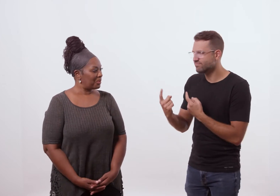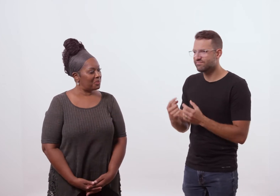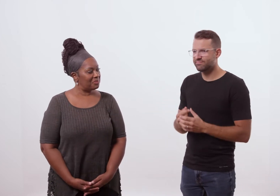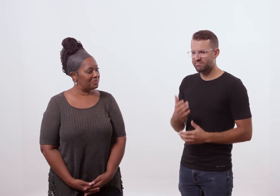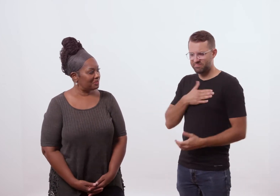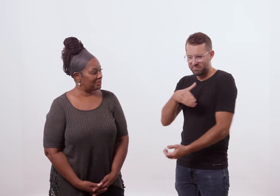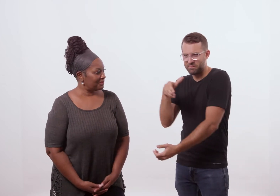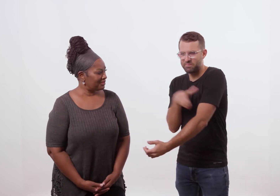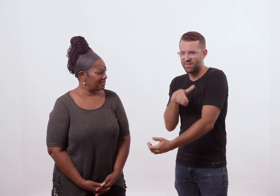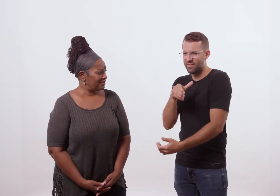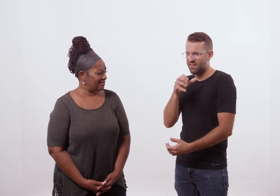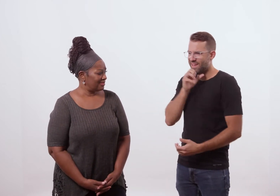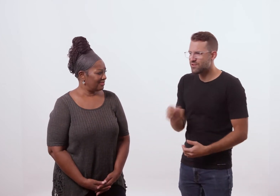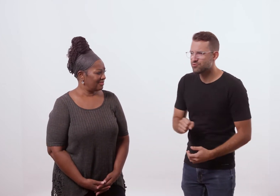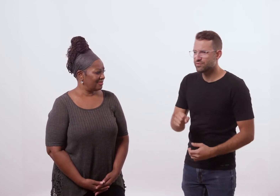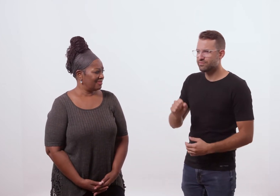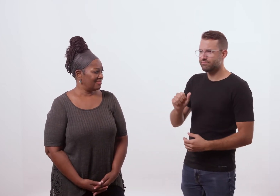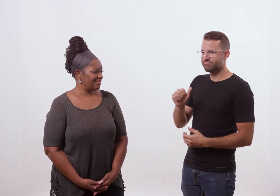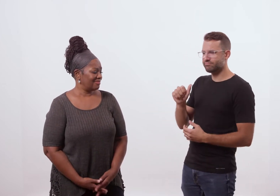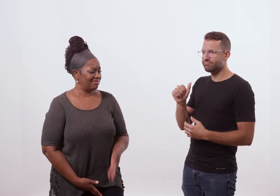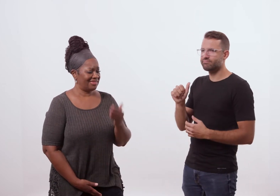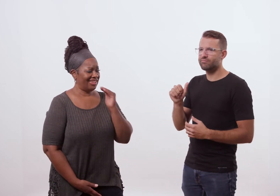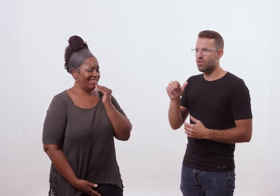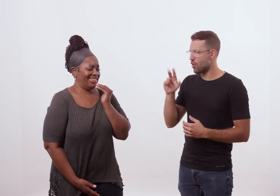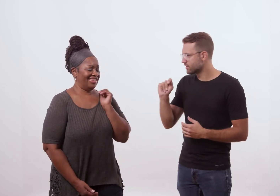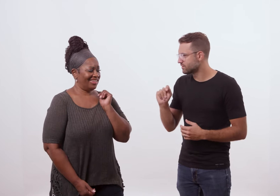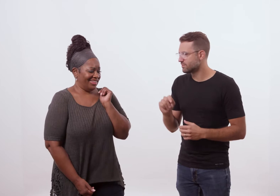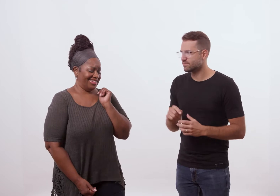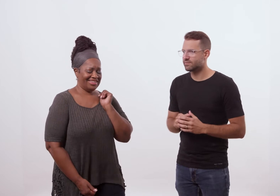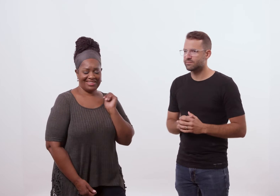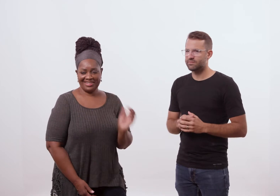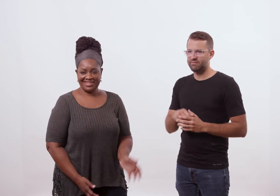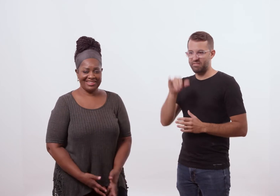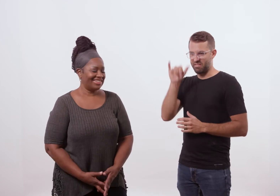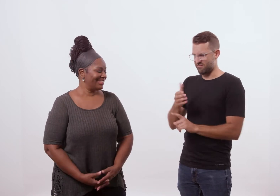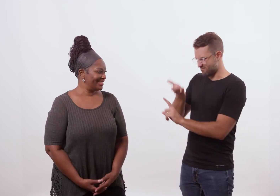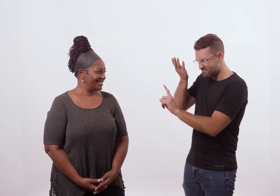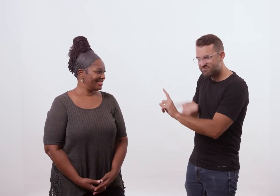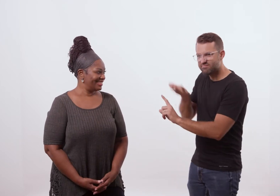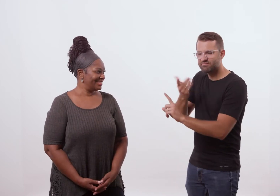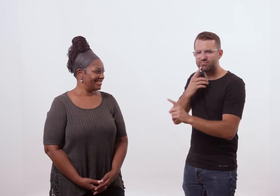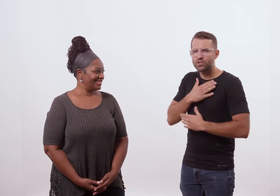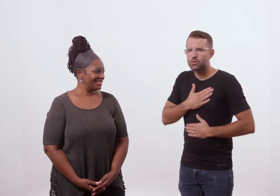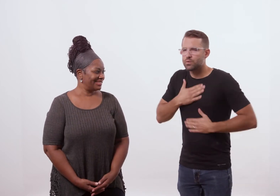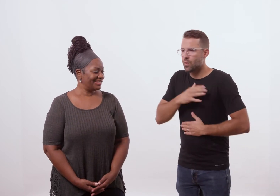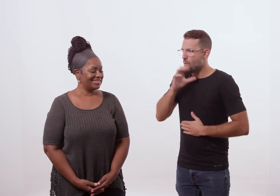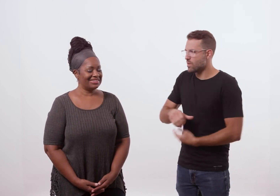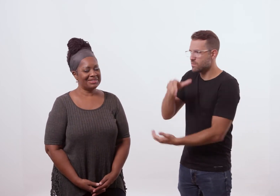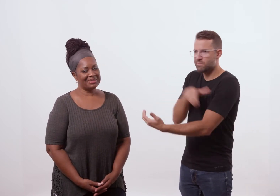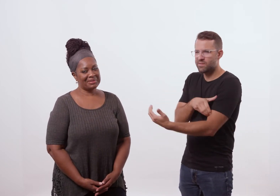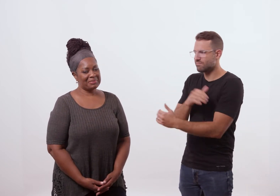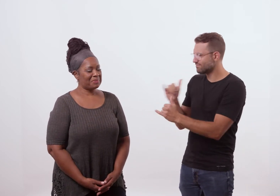rest of our people. Lita, only you appreciate the old powers, as I do. Only